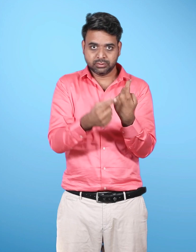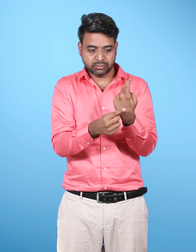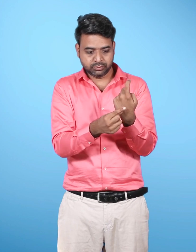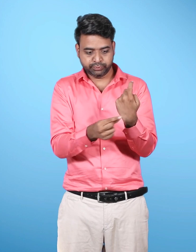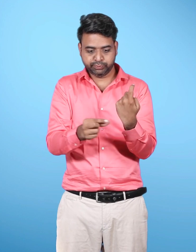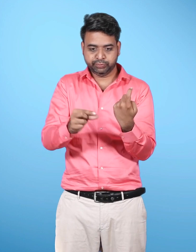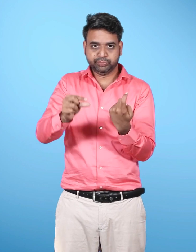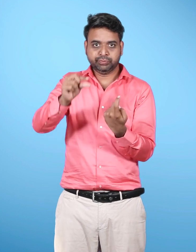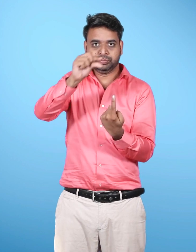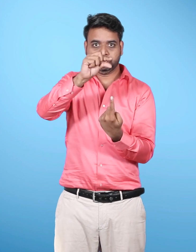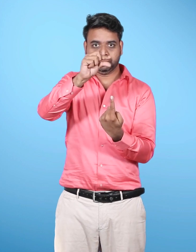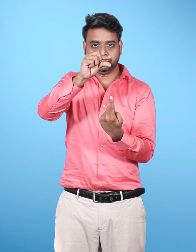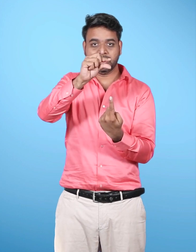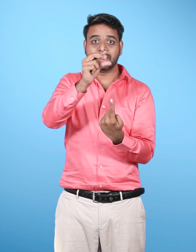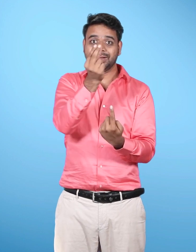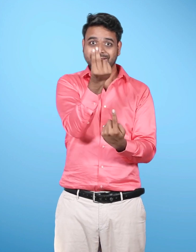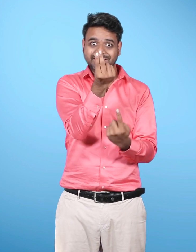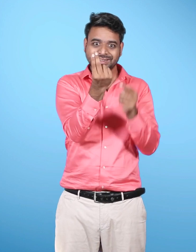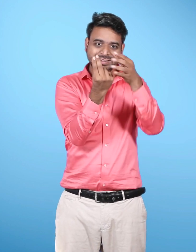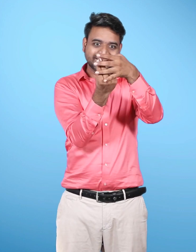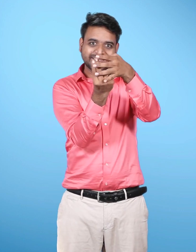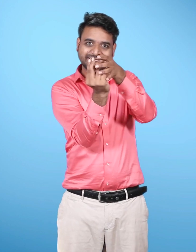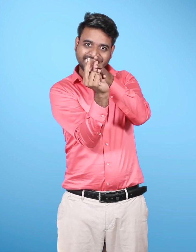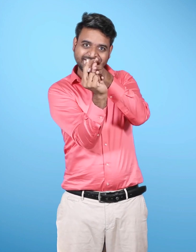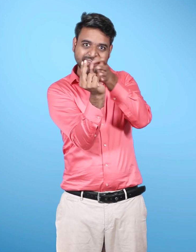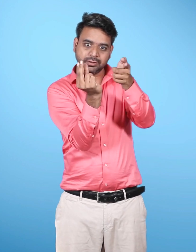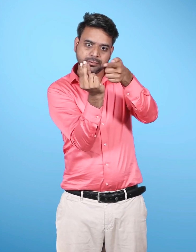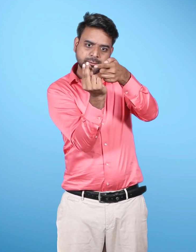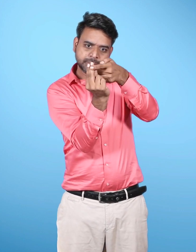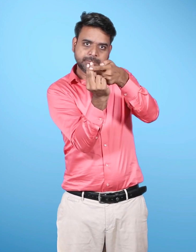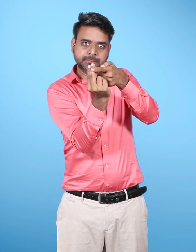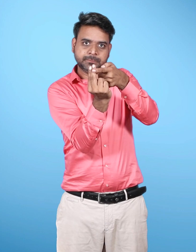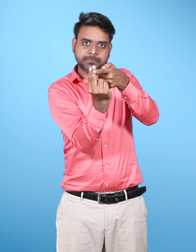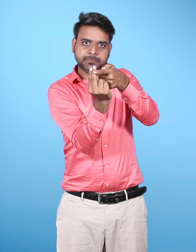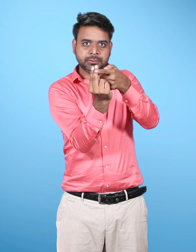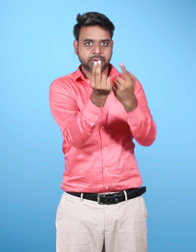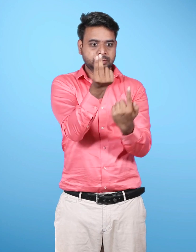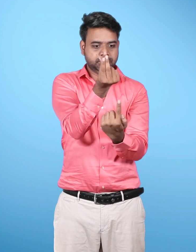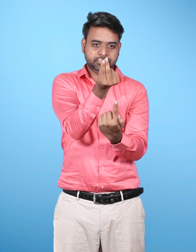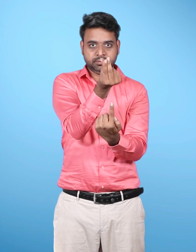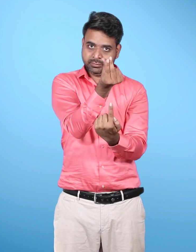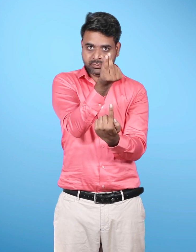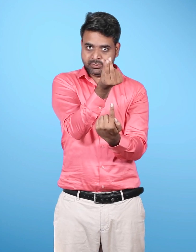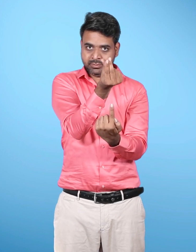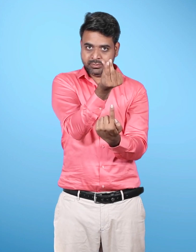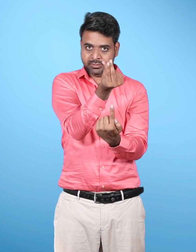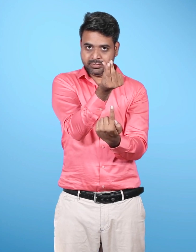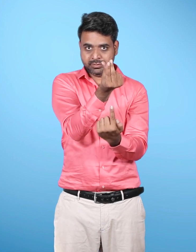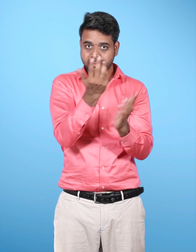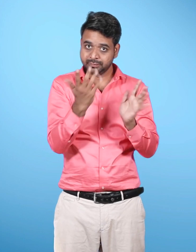Fix the other end of the wire to the negative terminal of an electric cell with a rubber band. Now, bring the tip